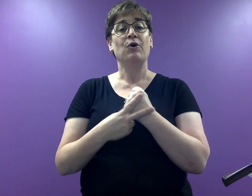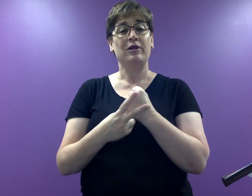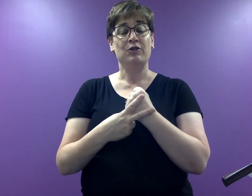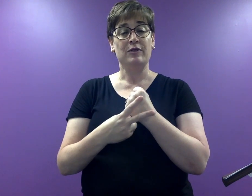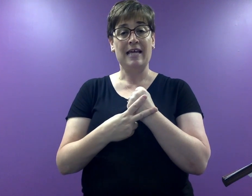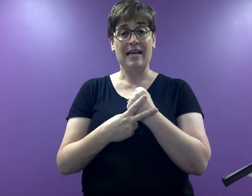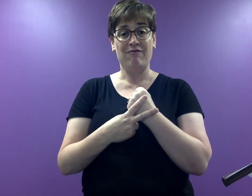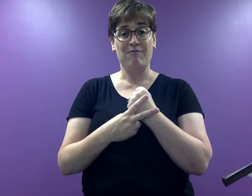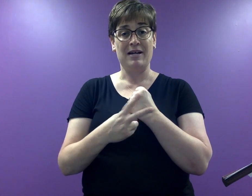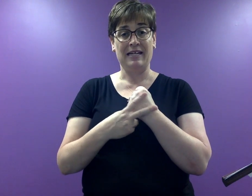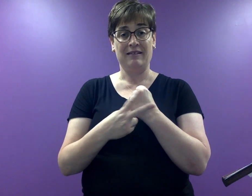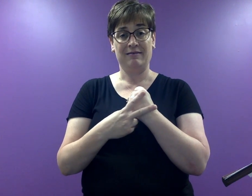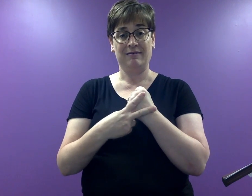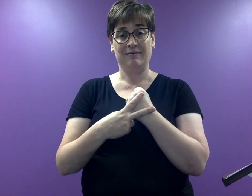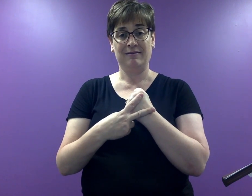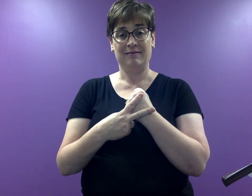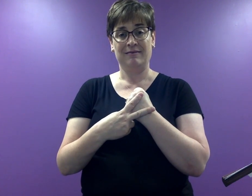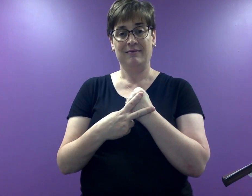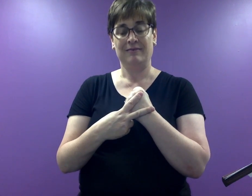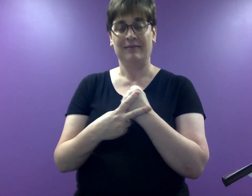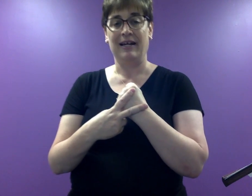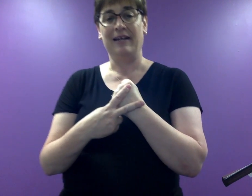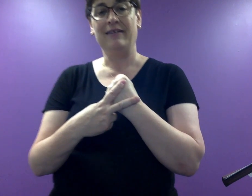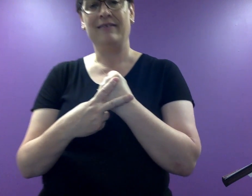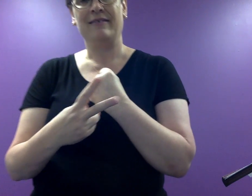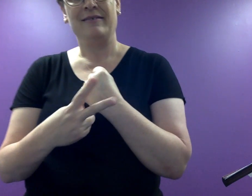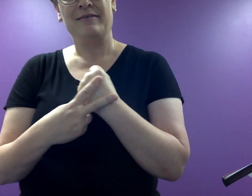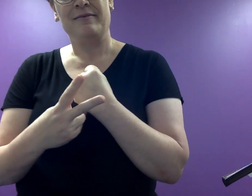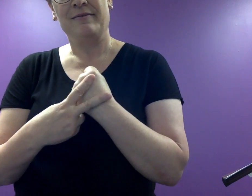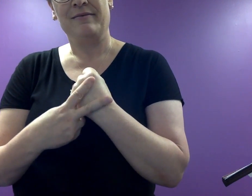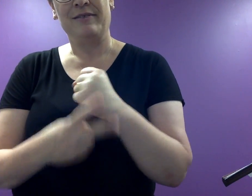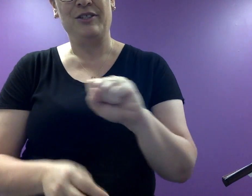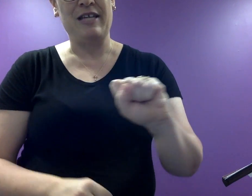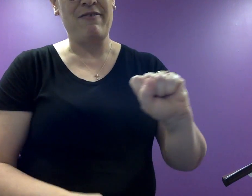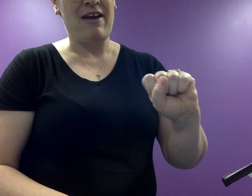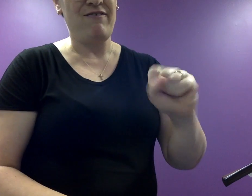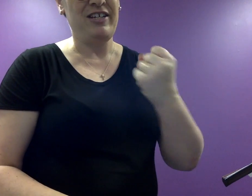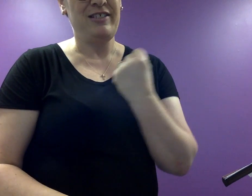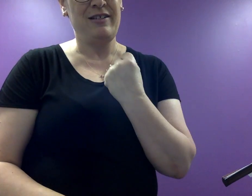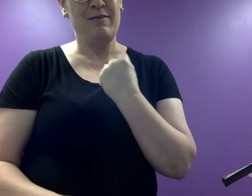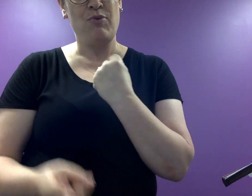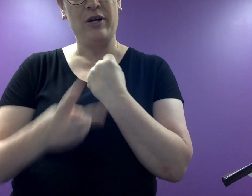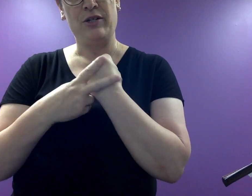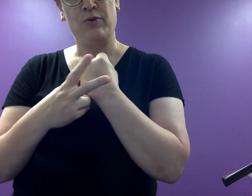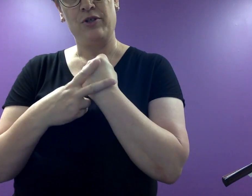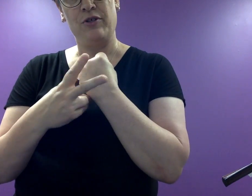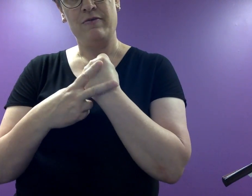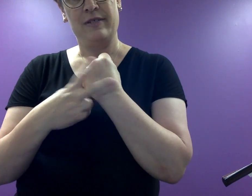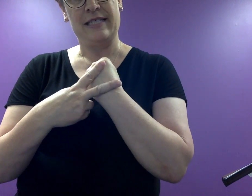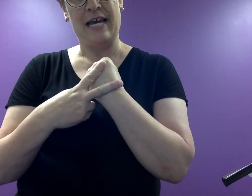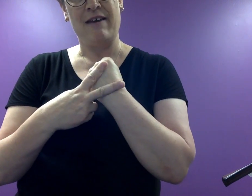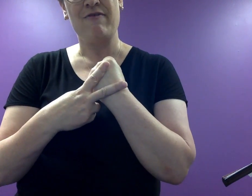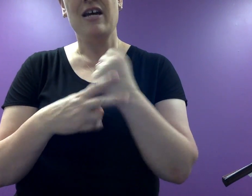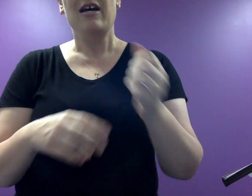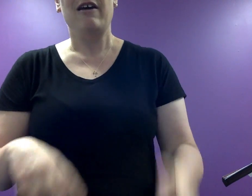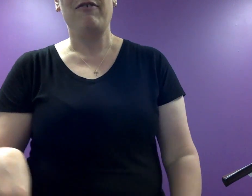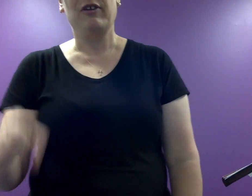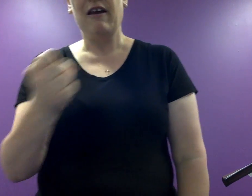to save money. Okay. You just have that fist pointing towards you. Save. If you're